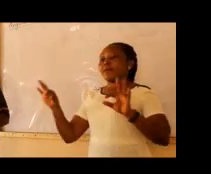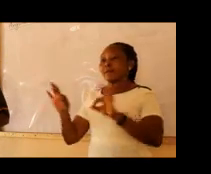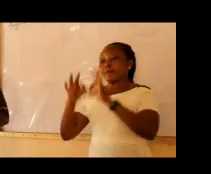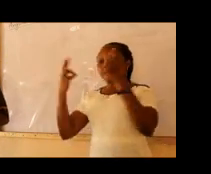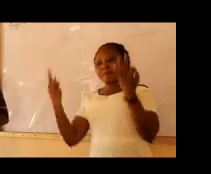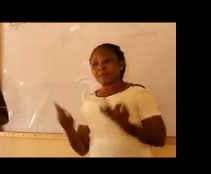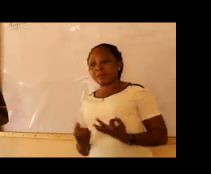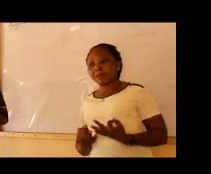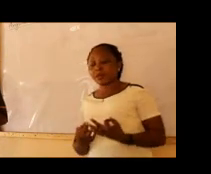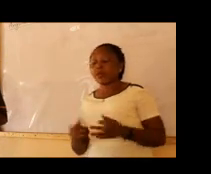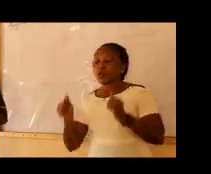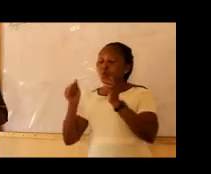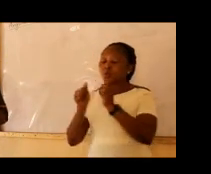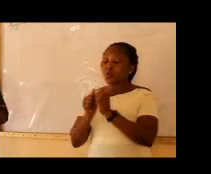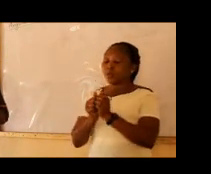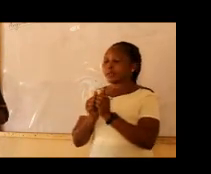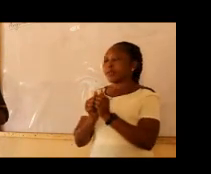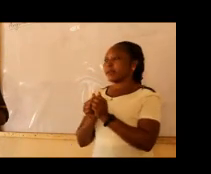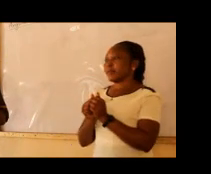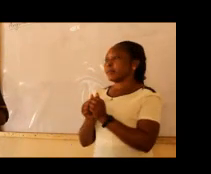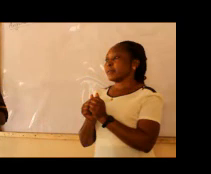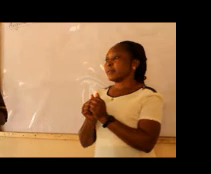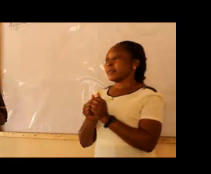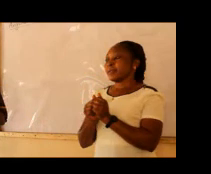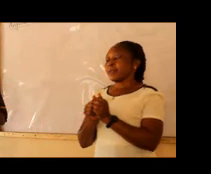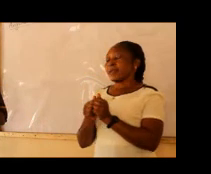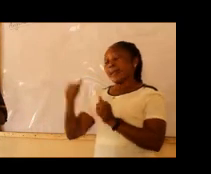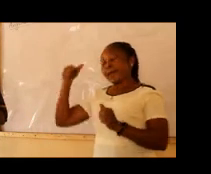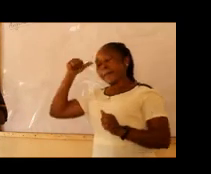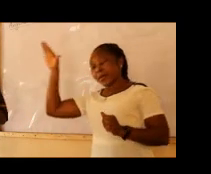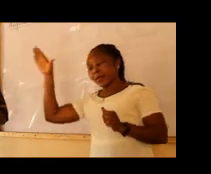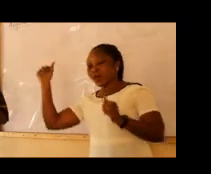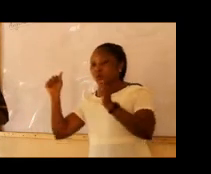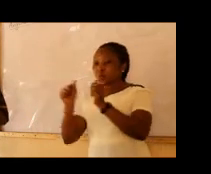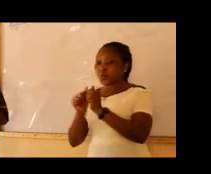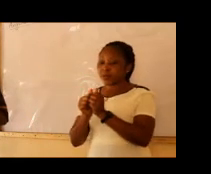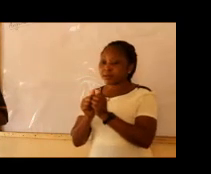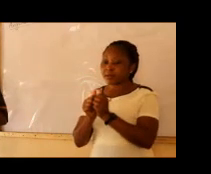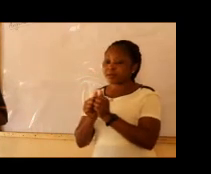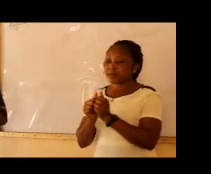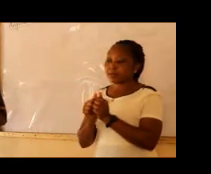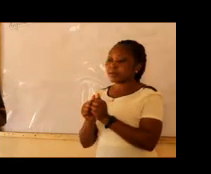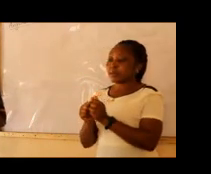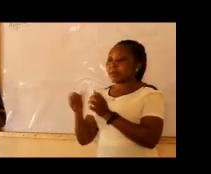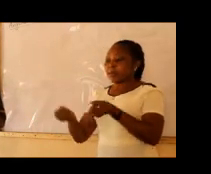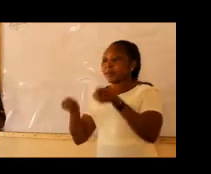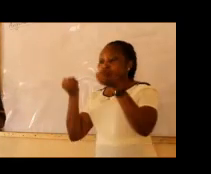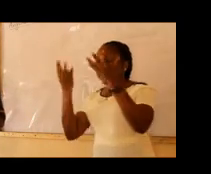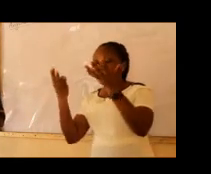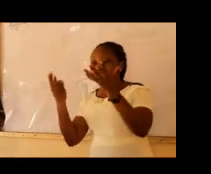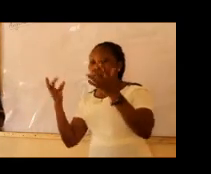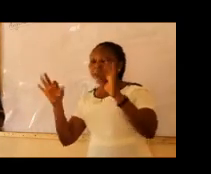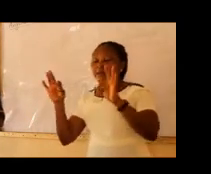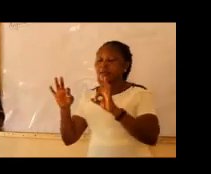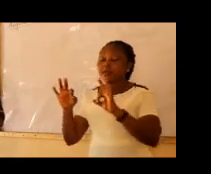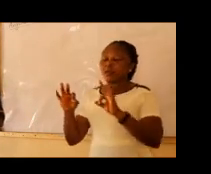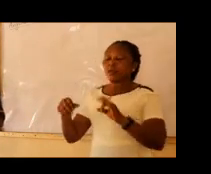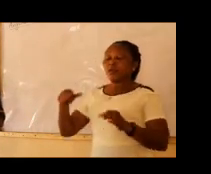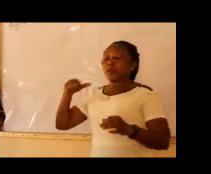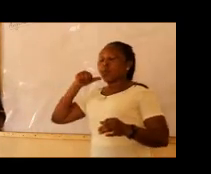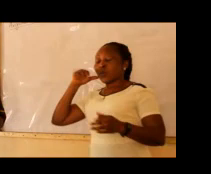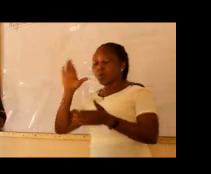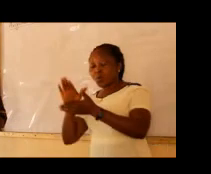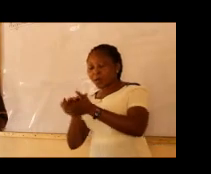more advantageous than the polygamous family.